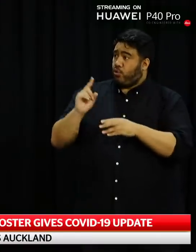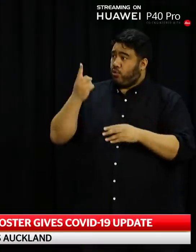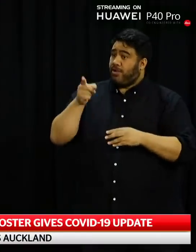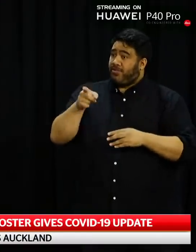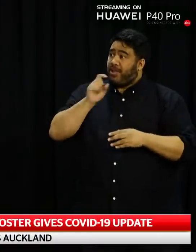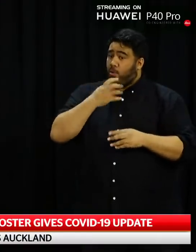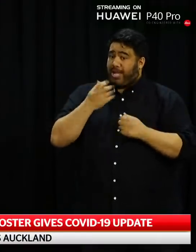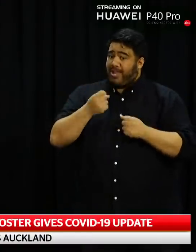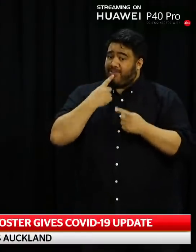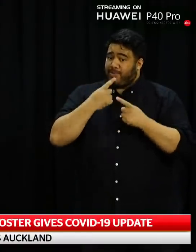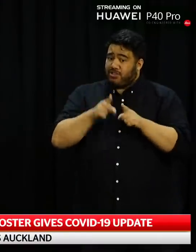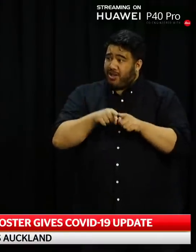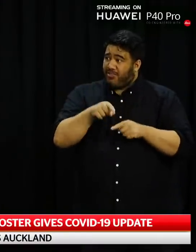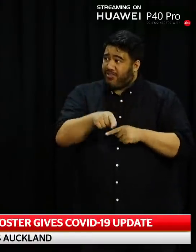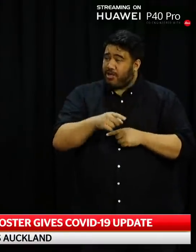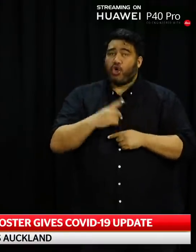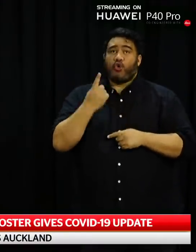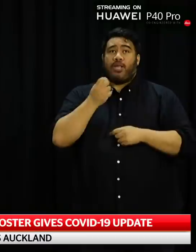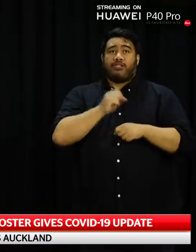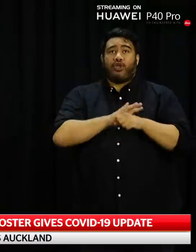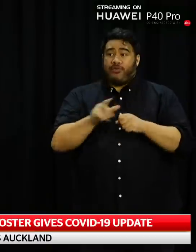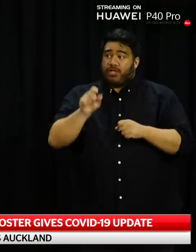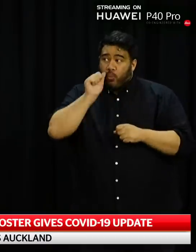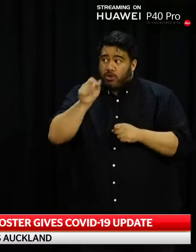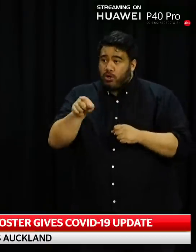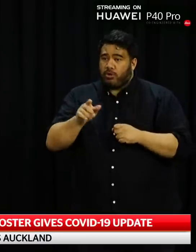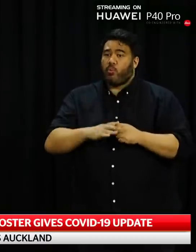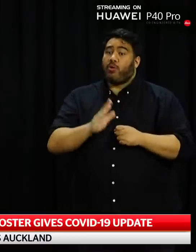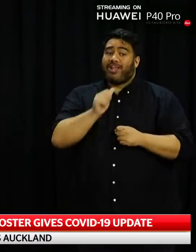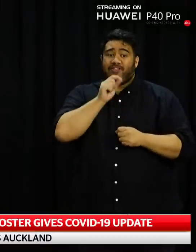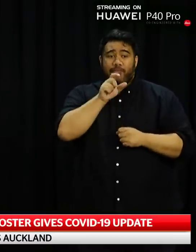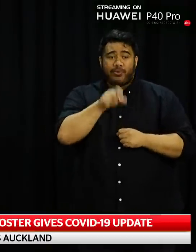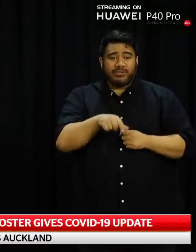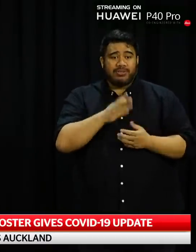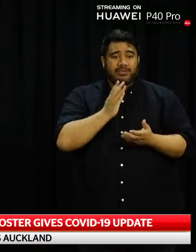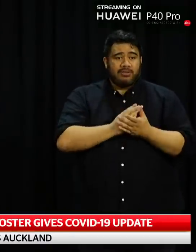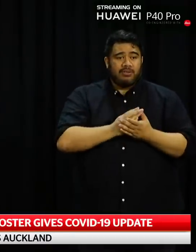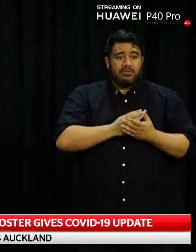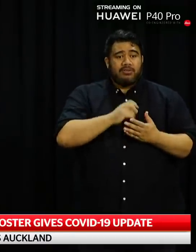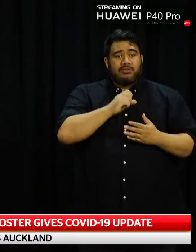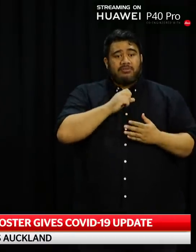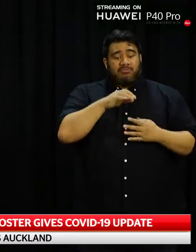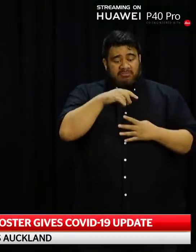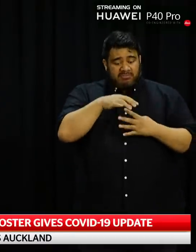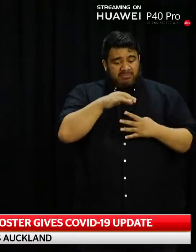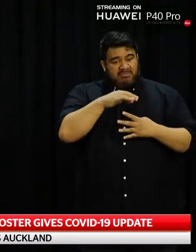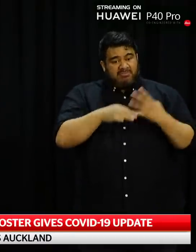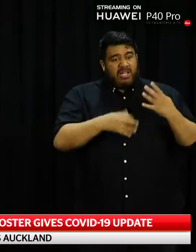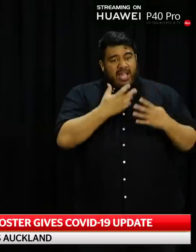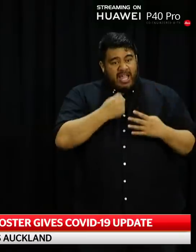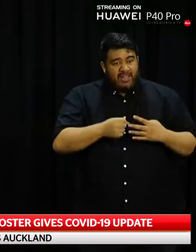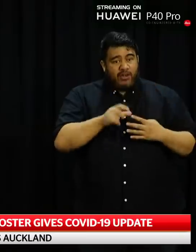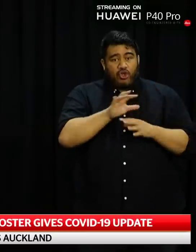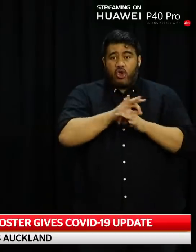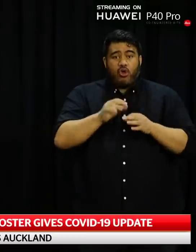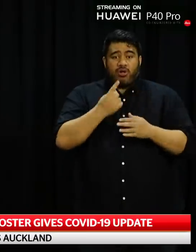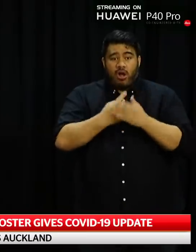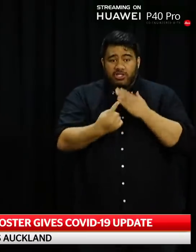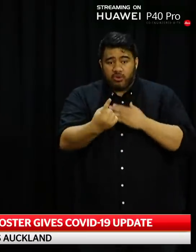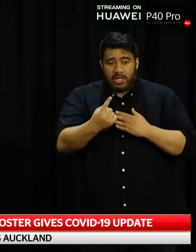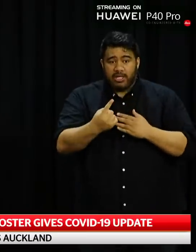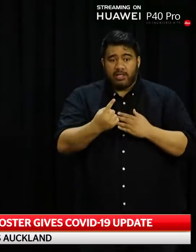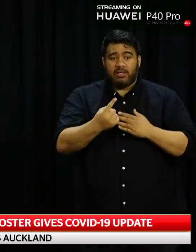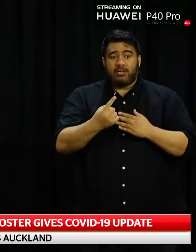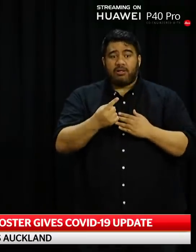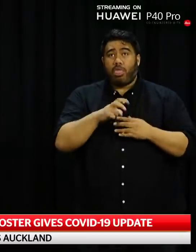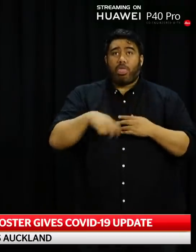information? It would be if there's somebody who is symptomatic and not properly isolated, in the sense of